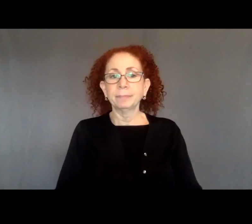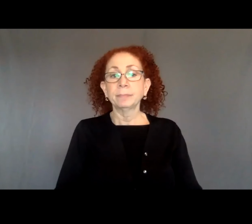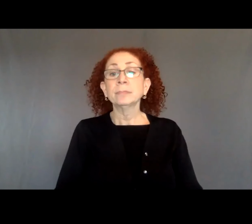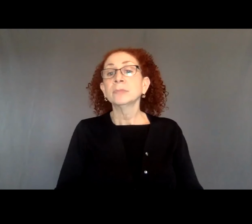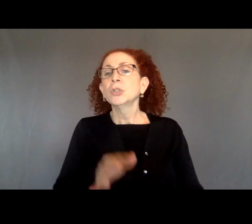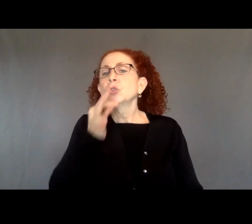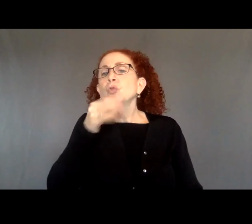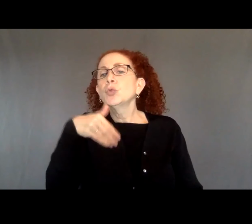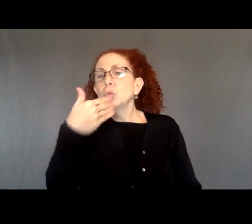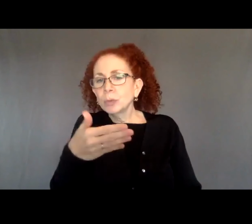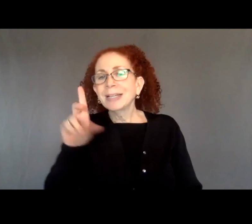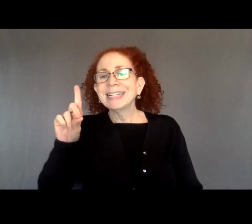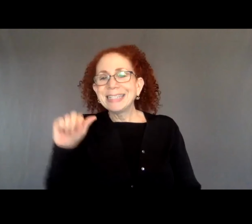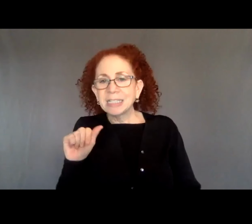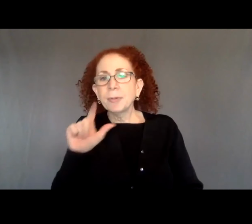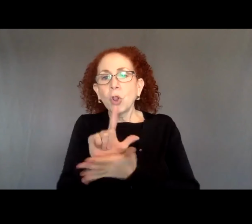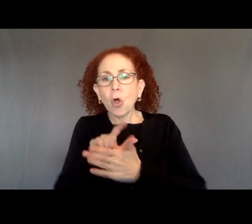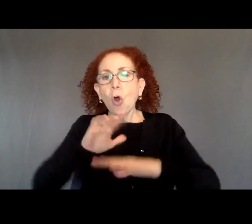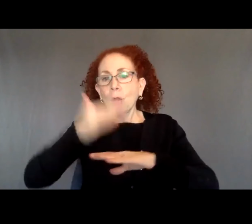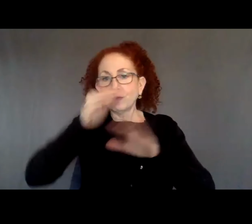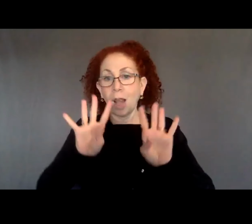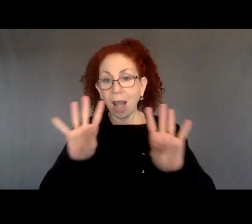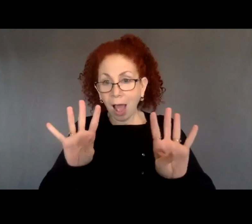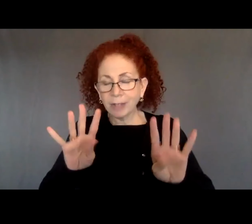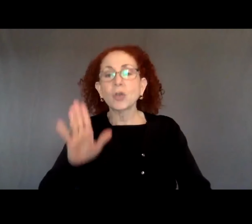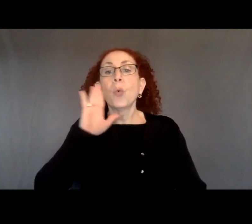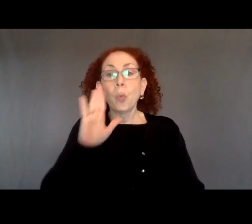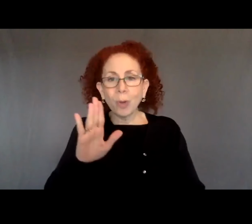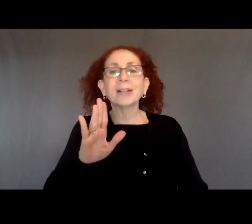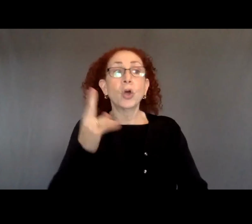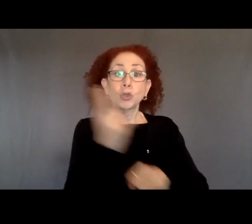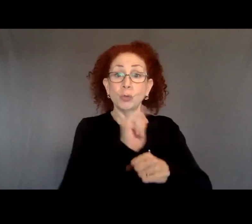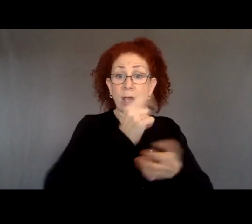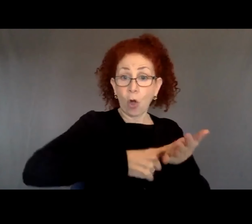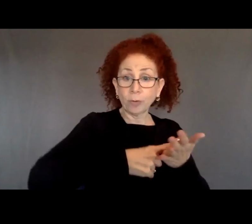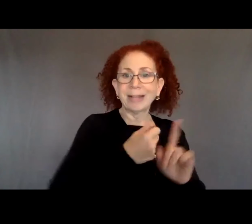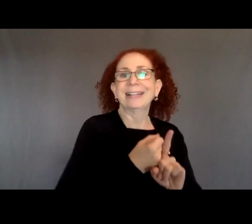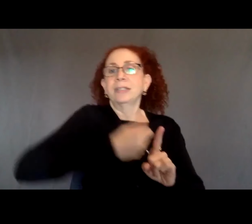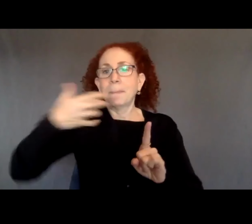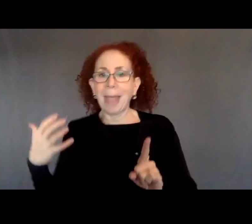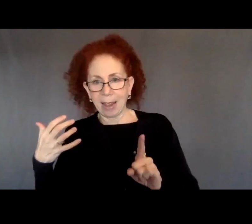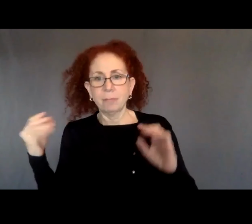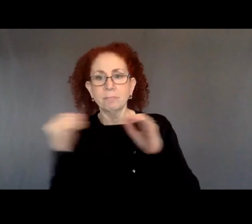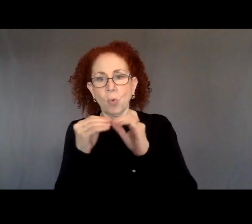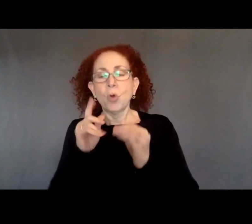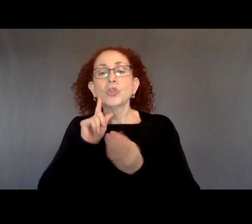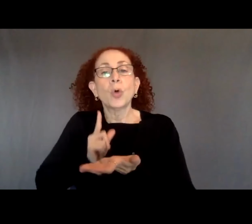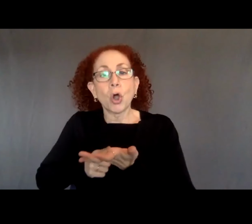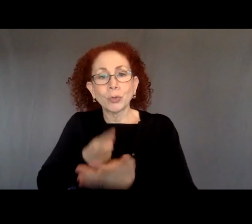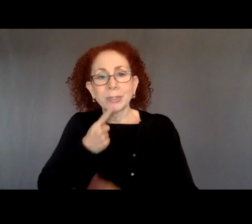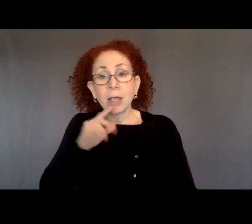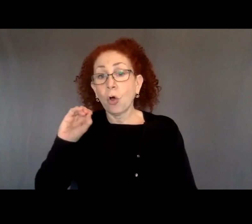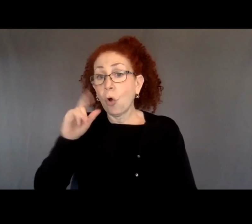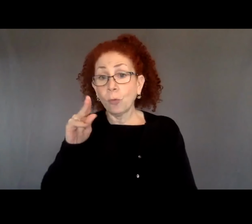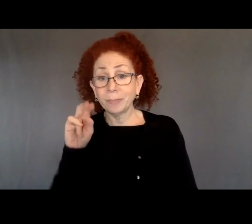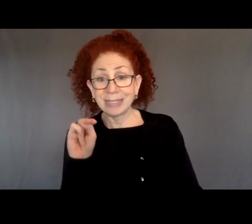piece, Disability Law on the Front Lines, expands the argument around Olmstead and argues that Olmstead